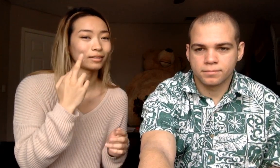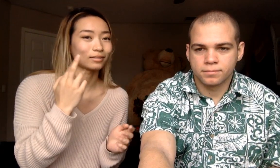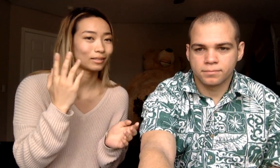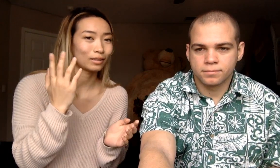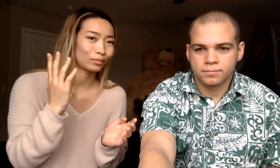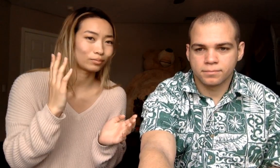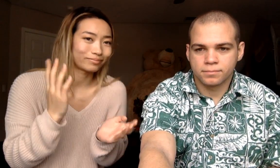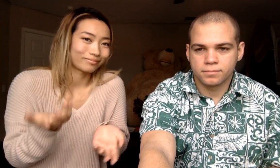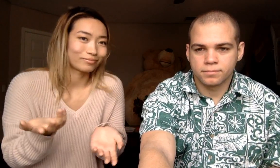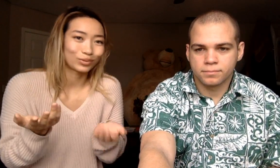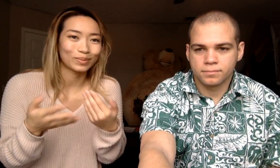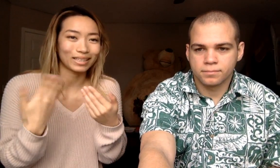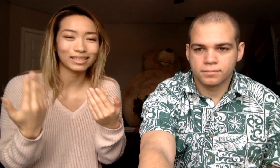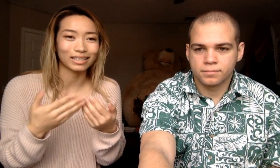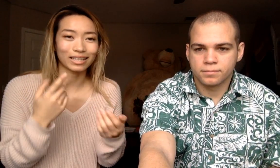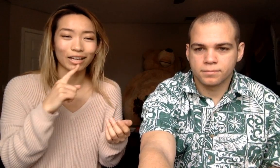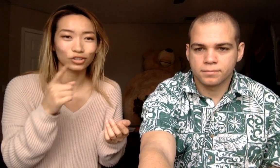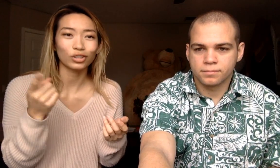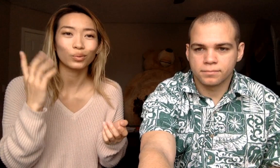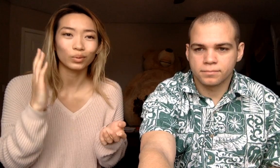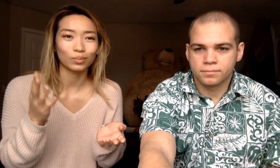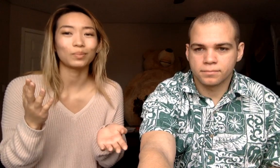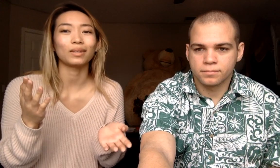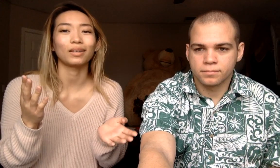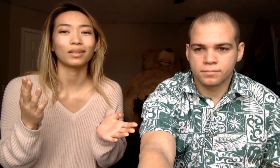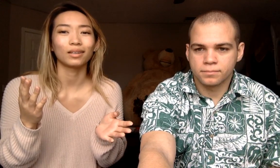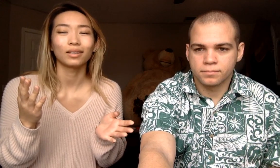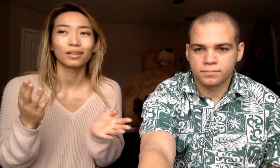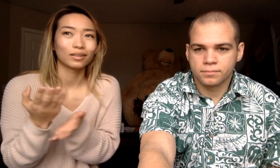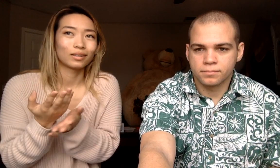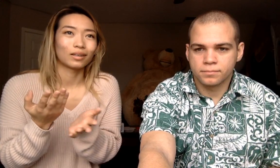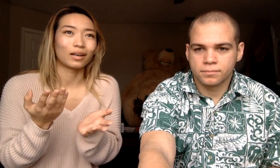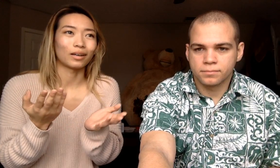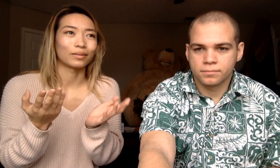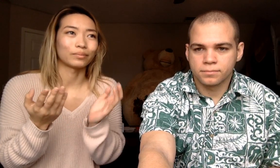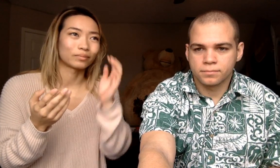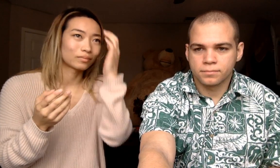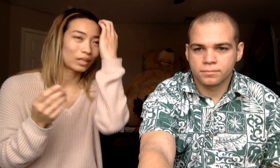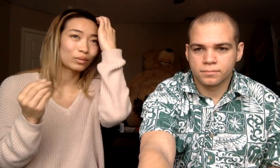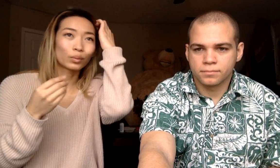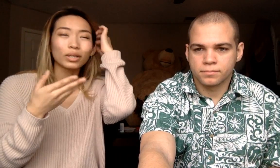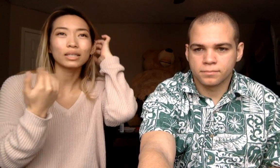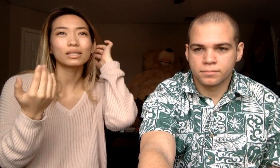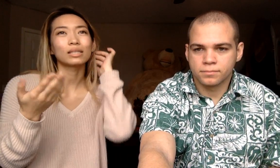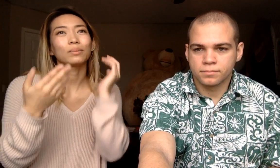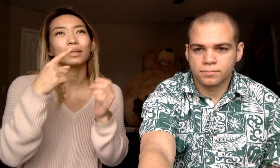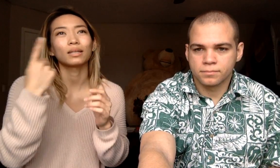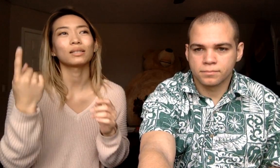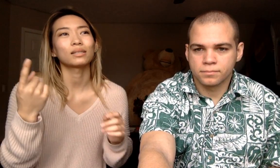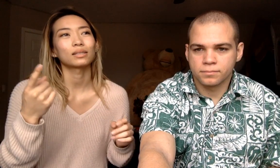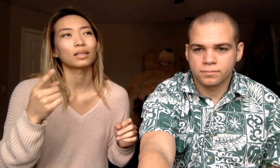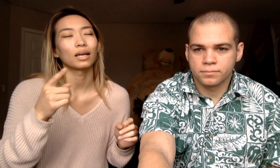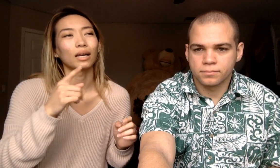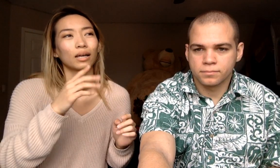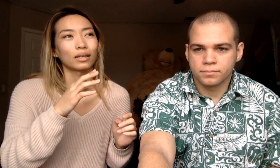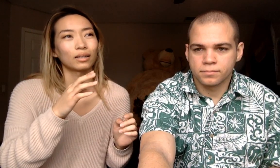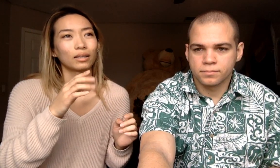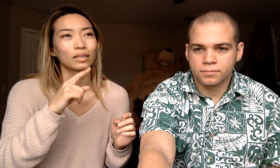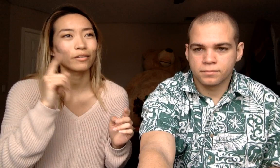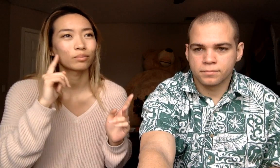it would be easy. It actually would be um, even more easy because the deaf